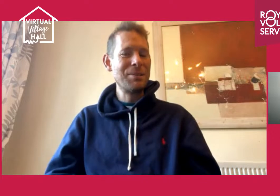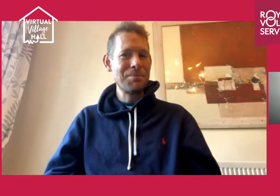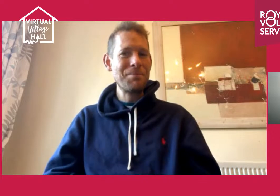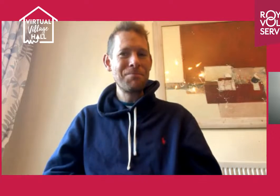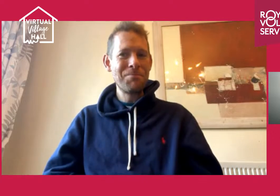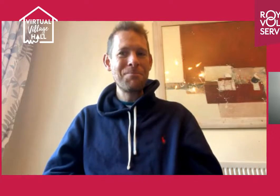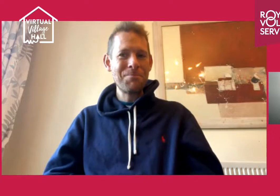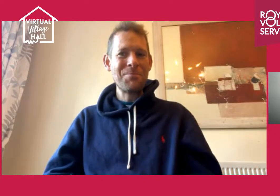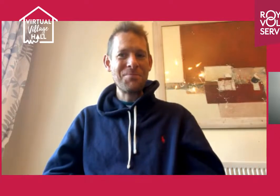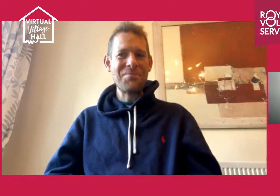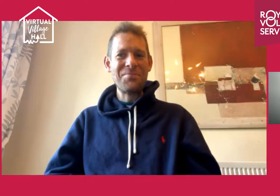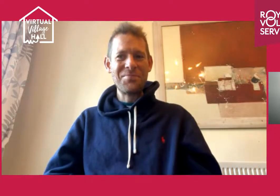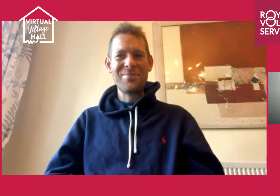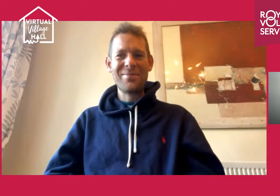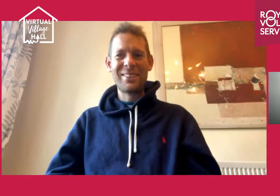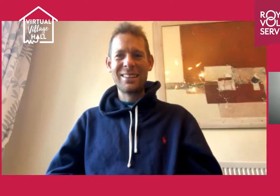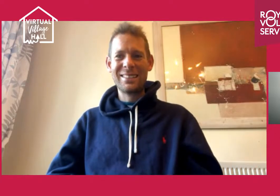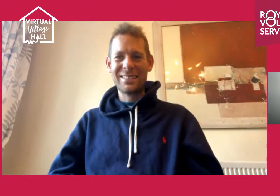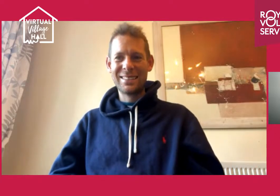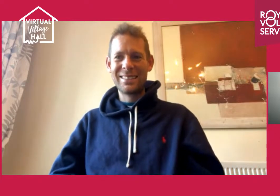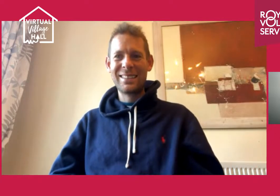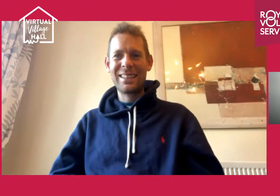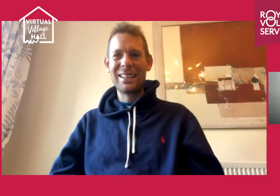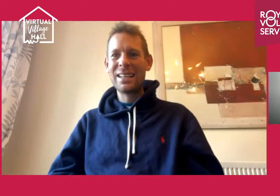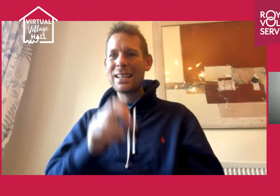If you have a snake, you're very brave indeed.